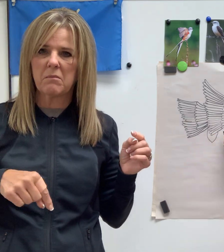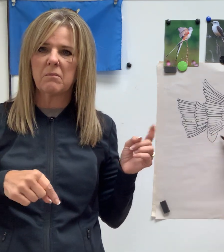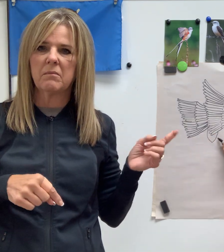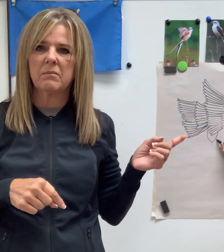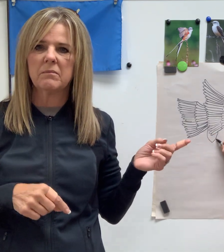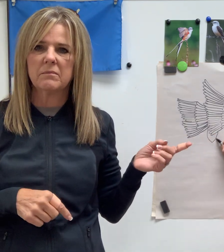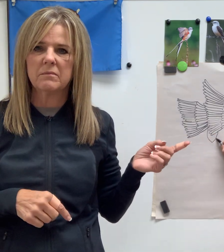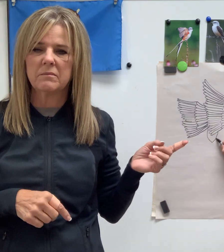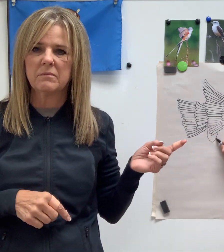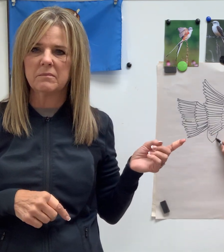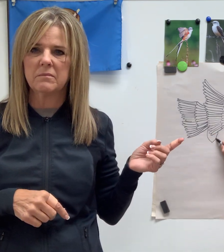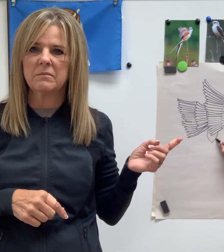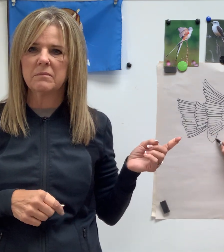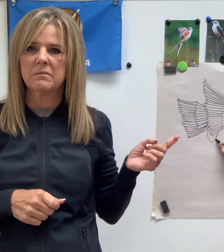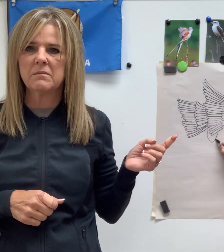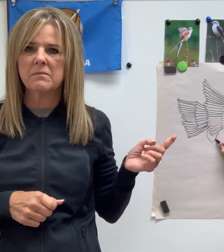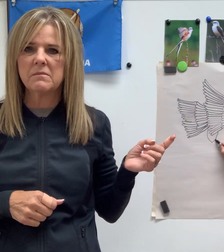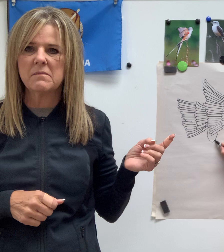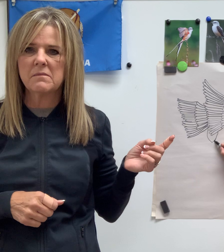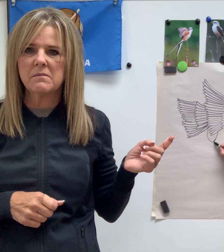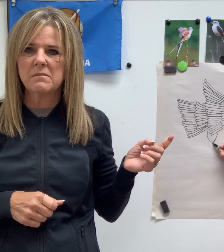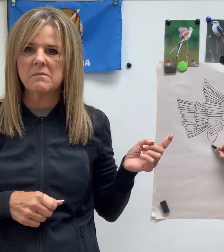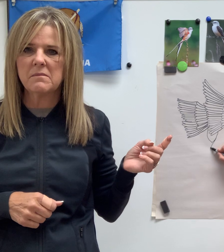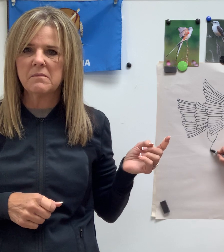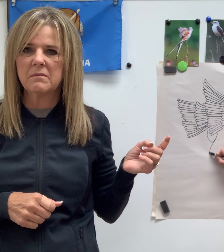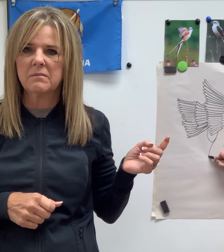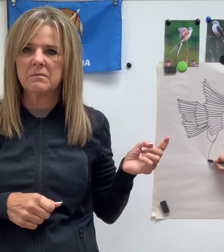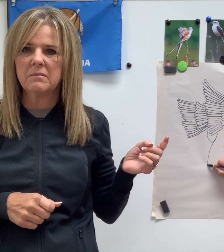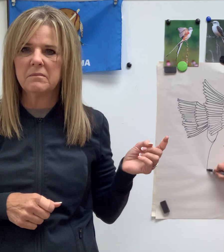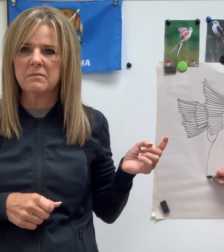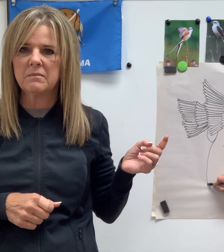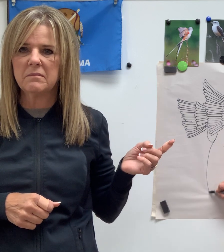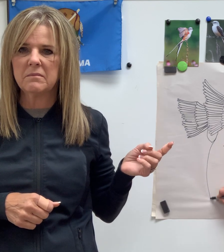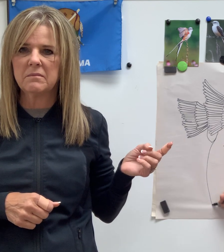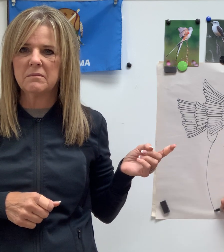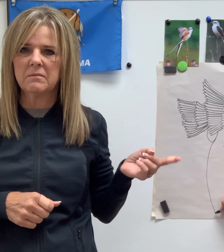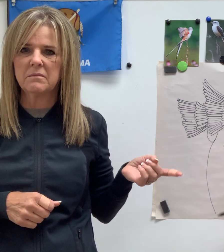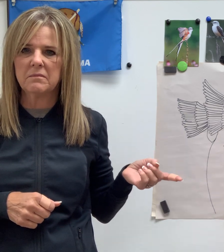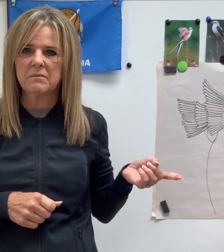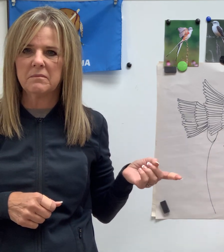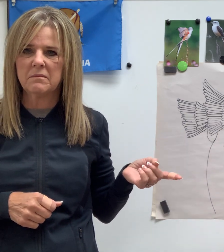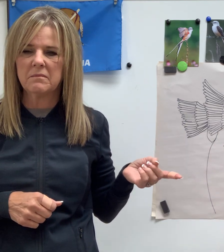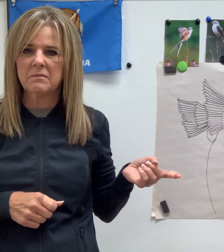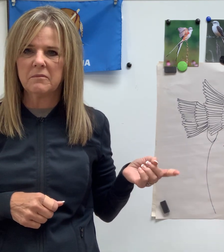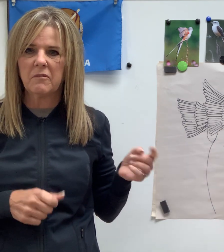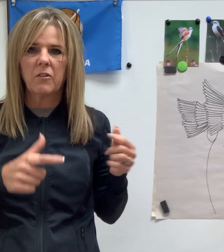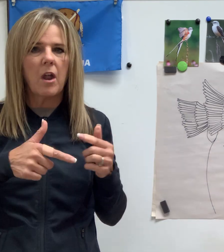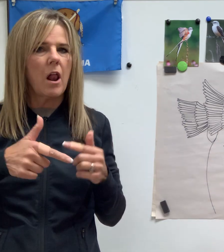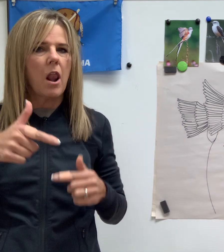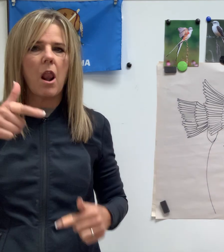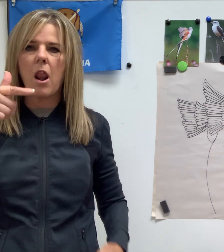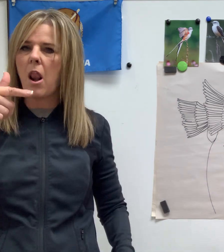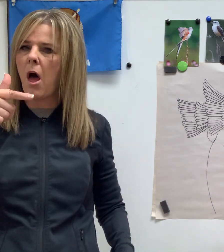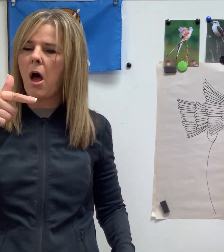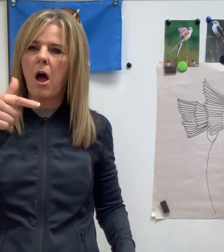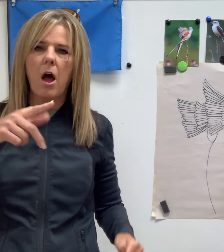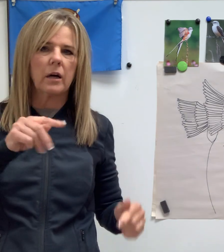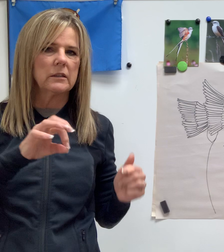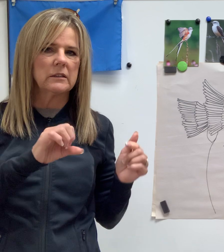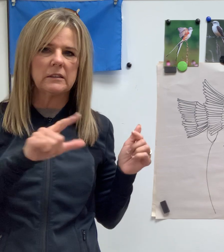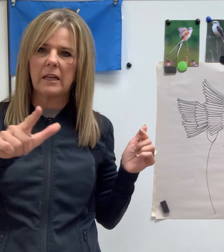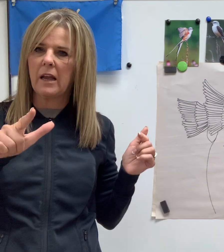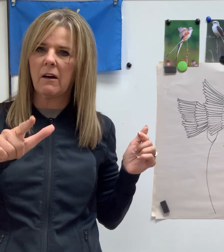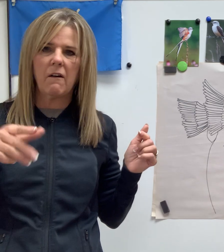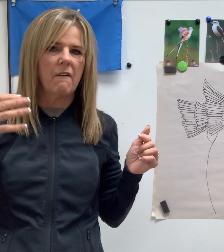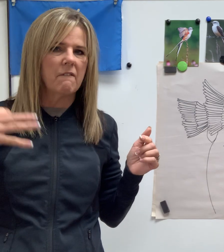your tail feathers. It's up to you. So I'm gonna go ahead and make a curve line. Very long. They have long tail feathers, guys,